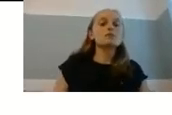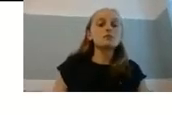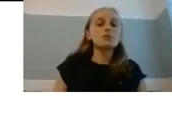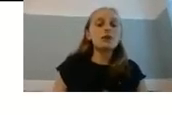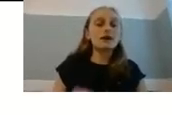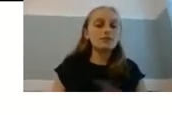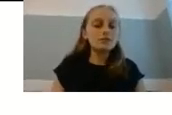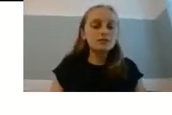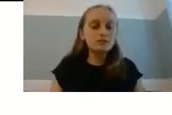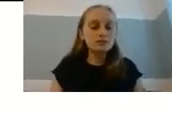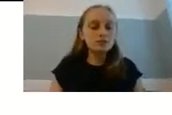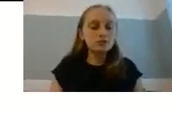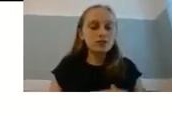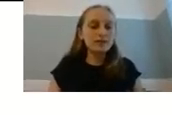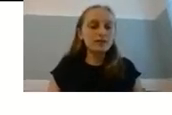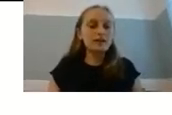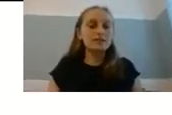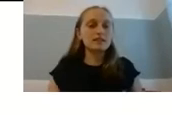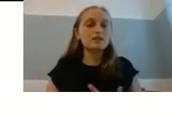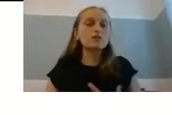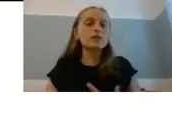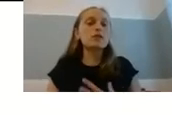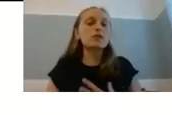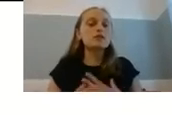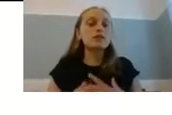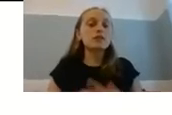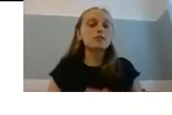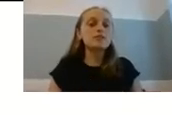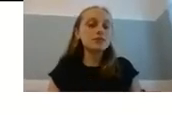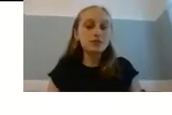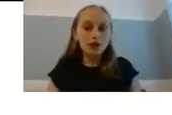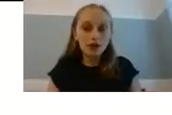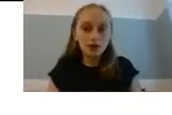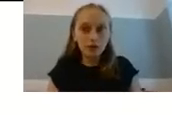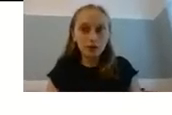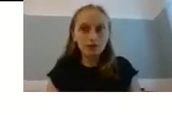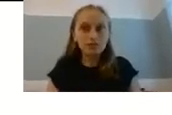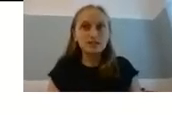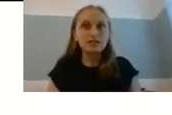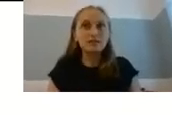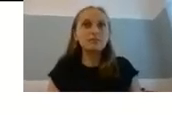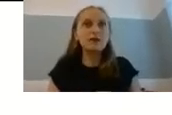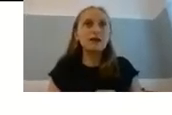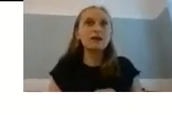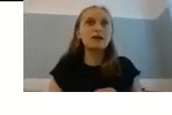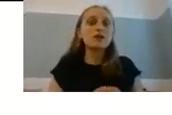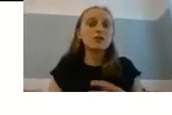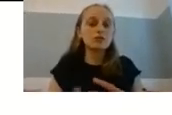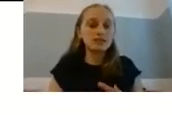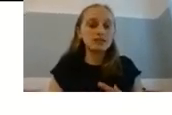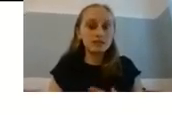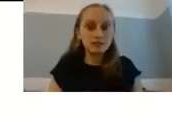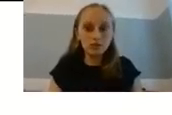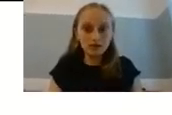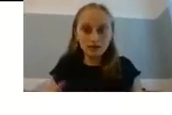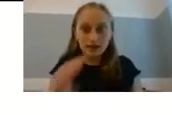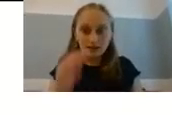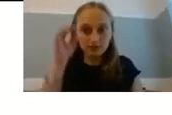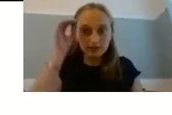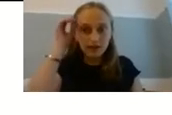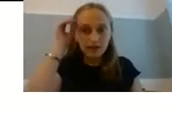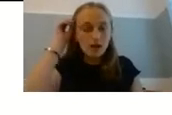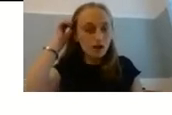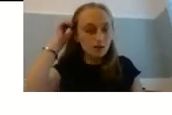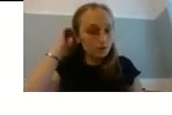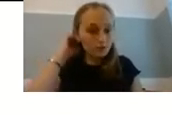So after doing some of the research that we had collected, we wanted to then further our understanding by utilizing the more interactive